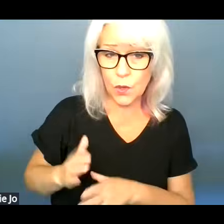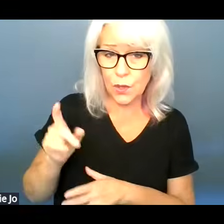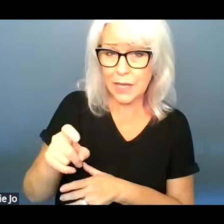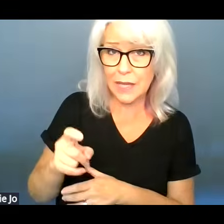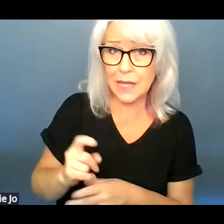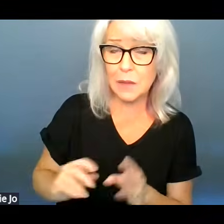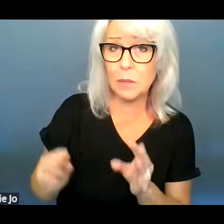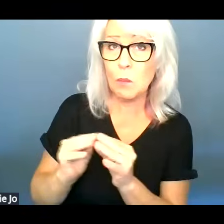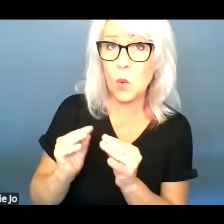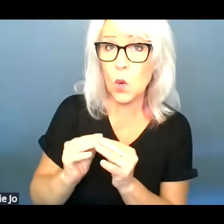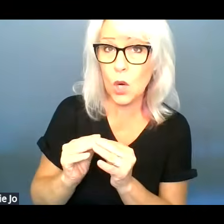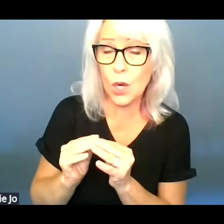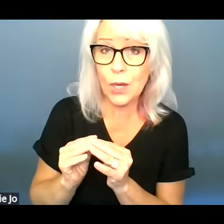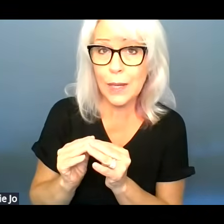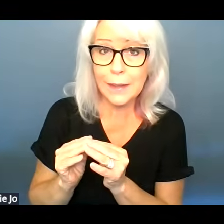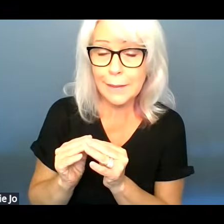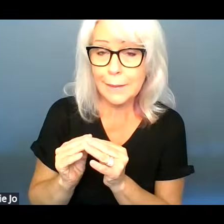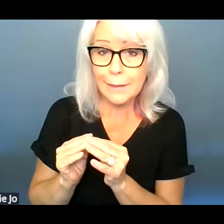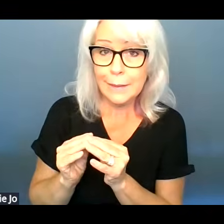detail.